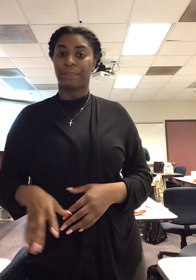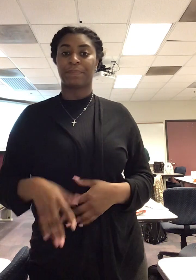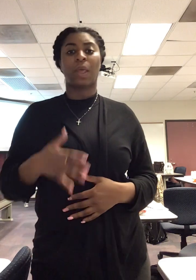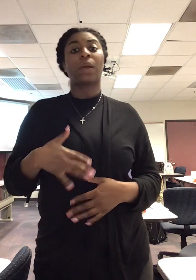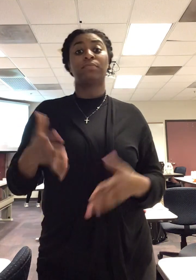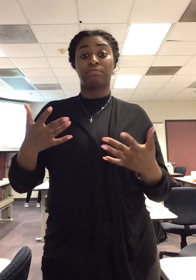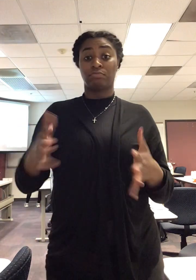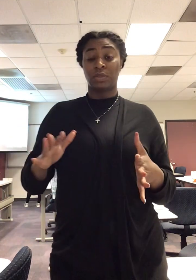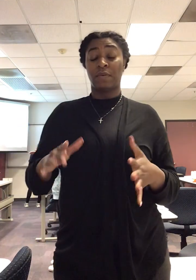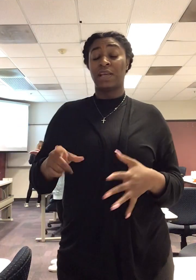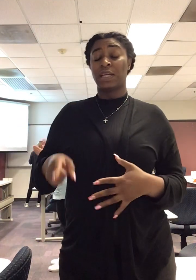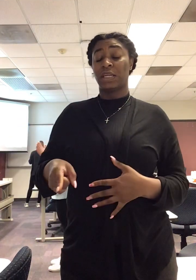and there's a picture in the book.